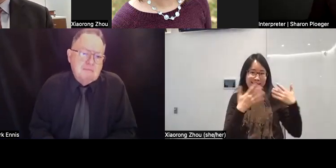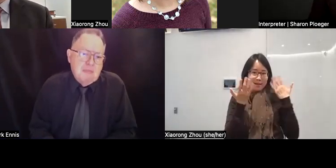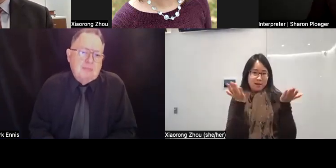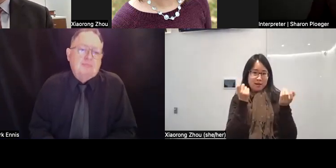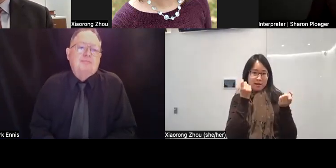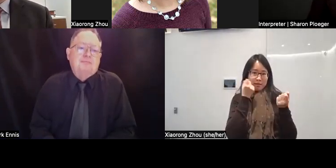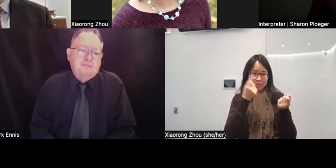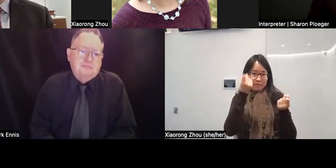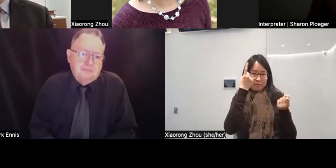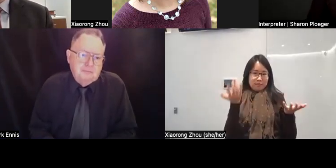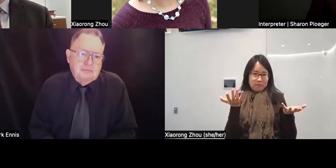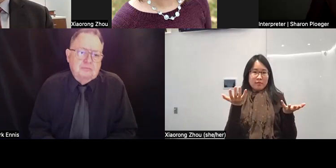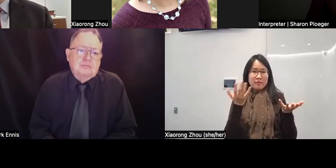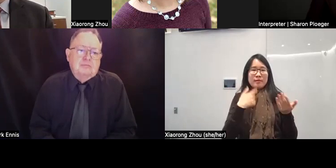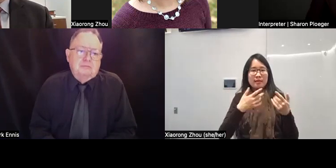even sign.